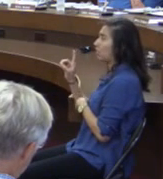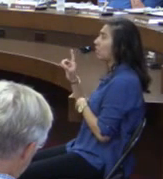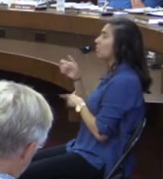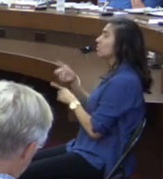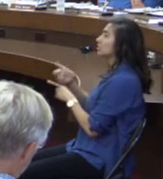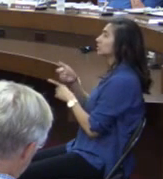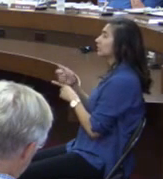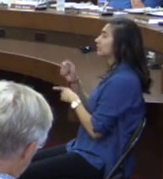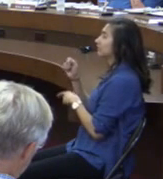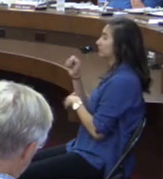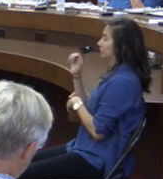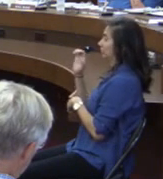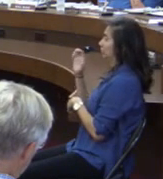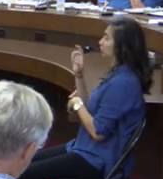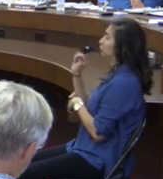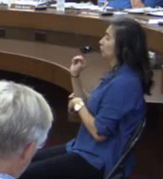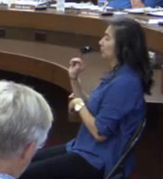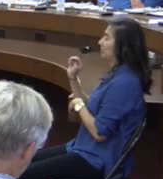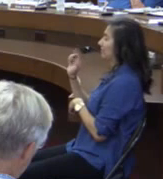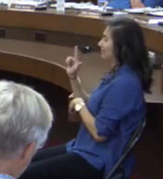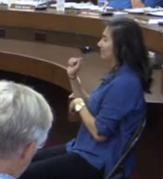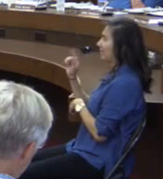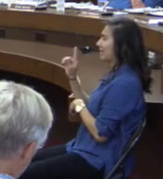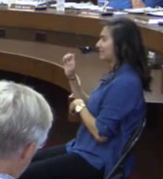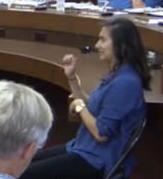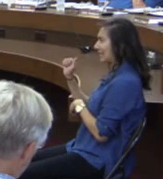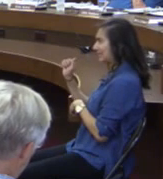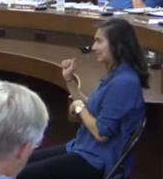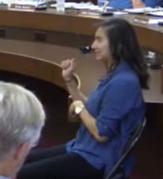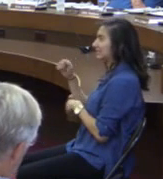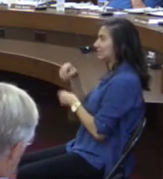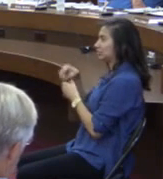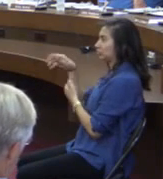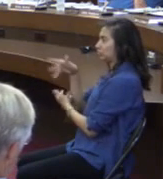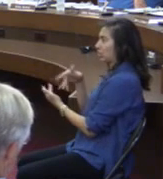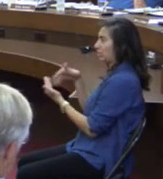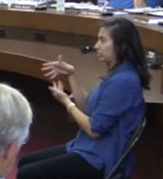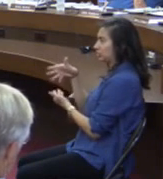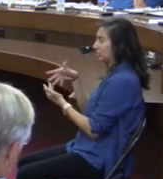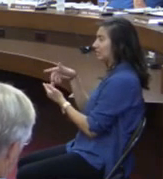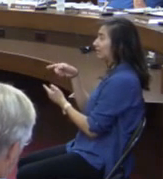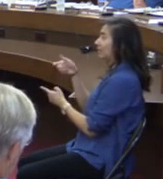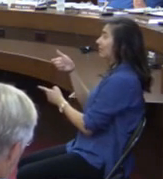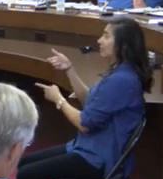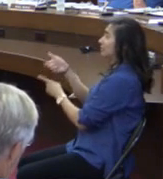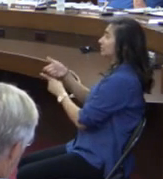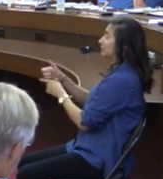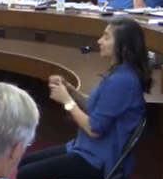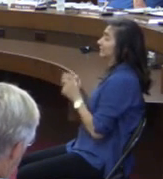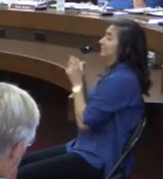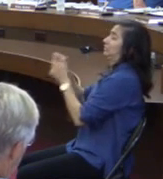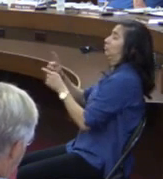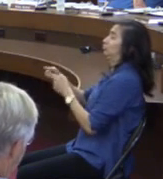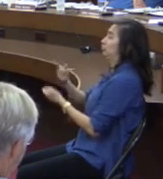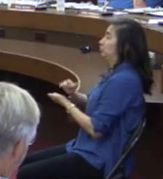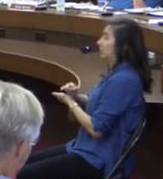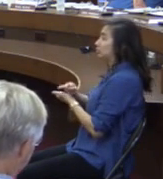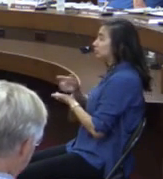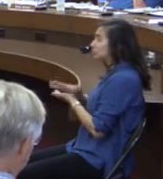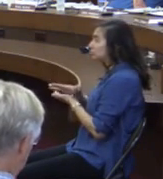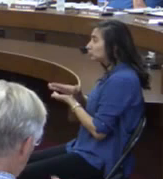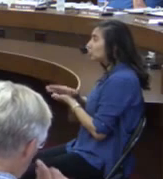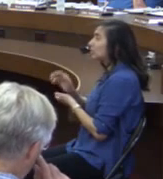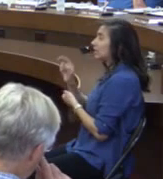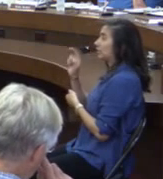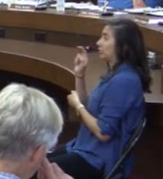cum laude distinguished graduate in sociology. She couldn't get that bug out of her, so she continued on into graduate school